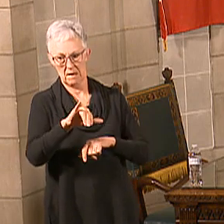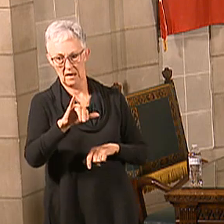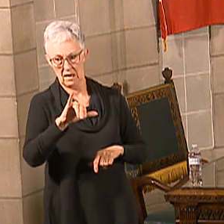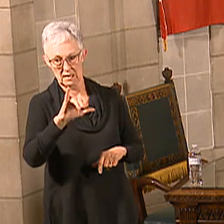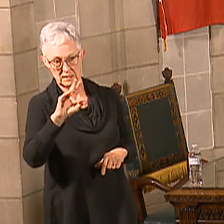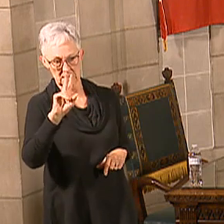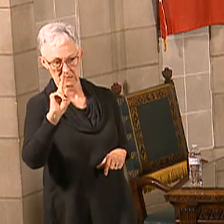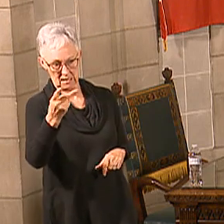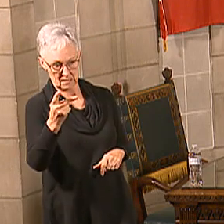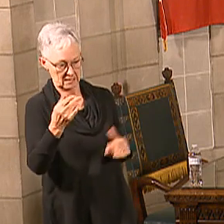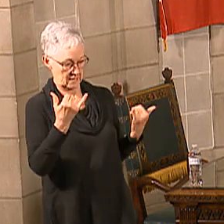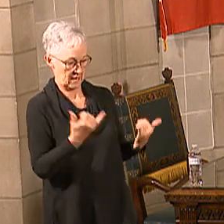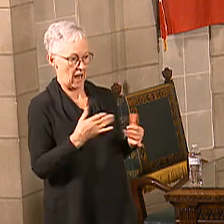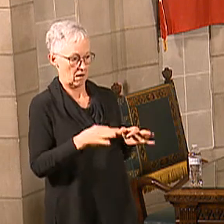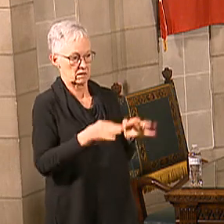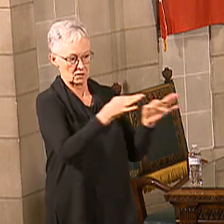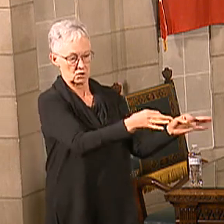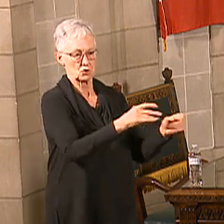little more